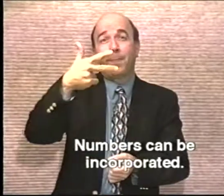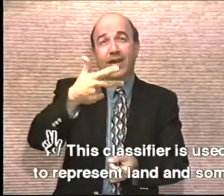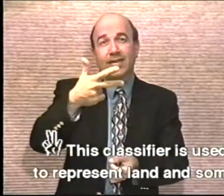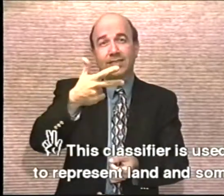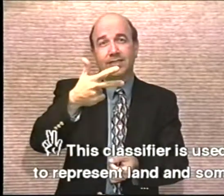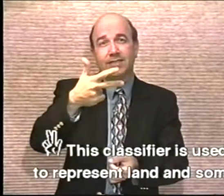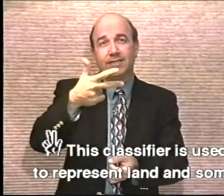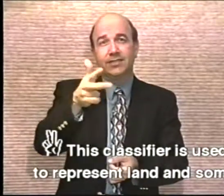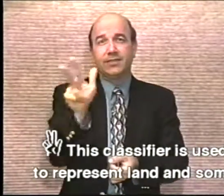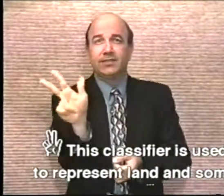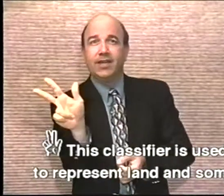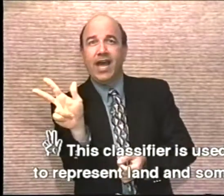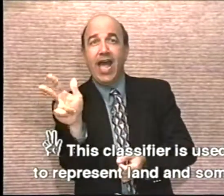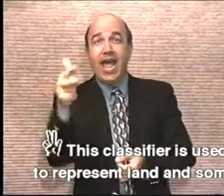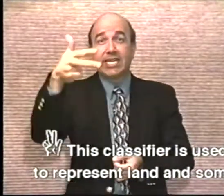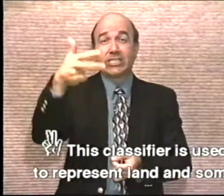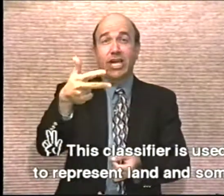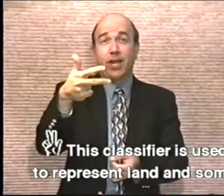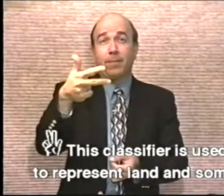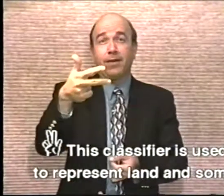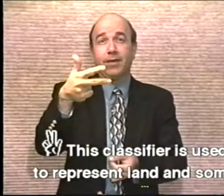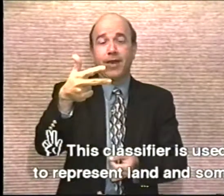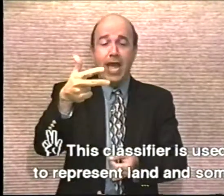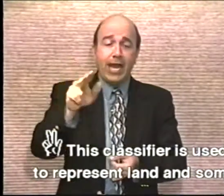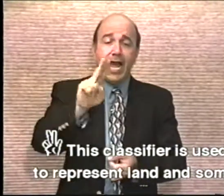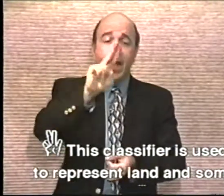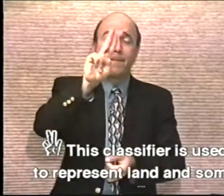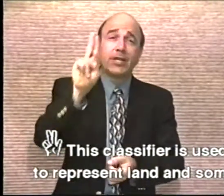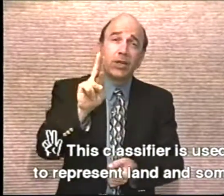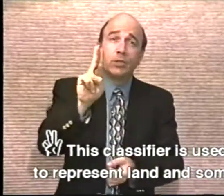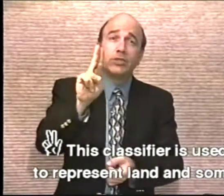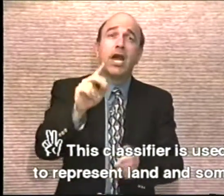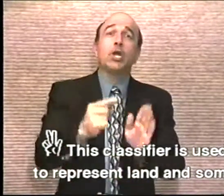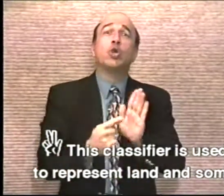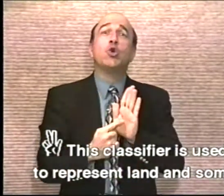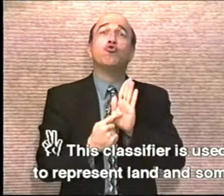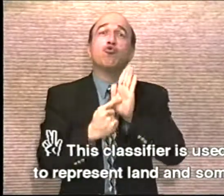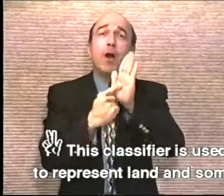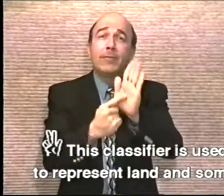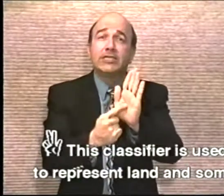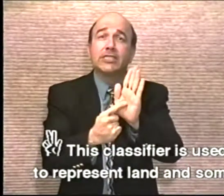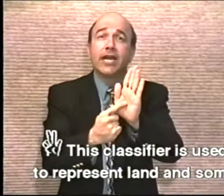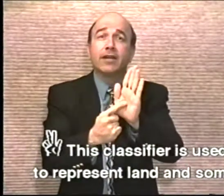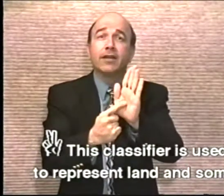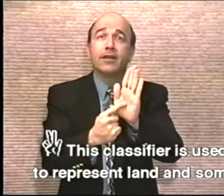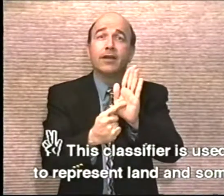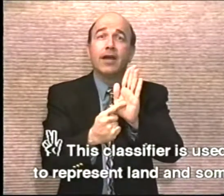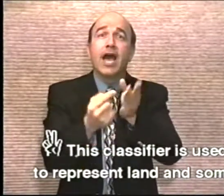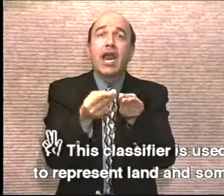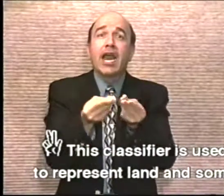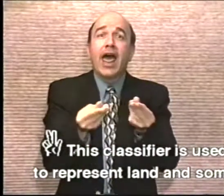This hand shape can be used to represent